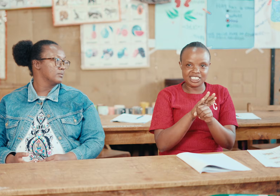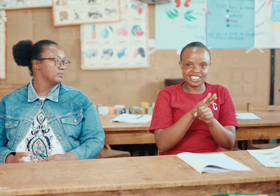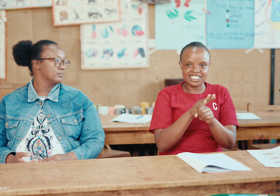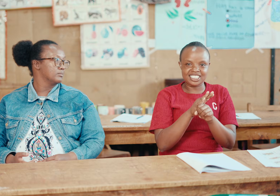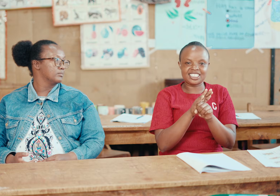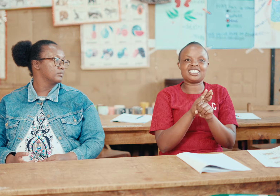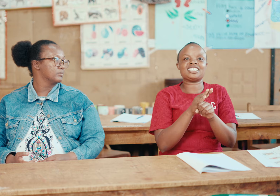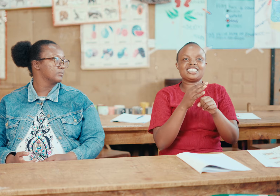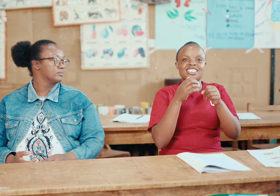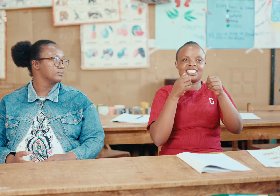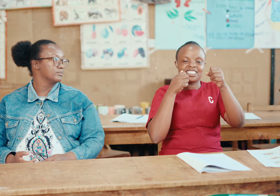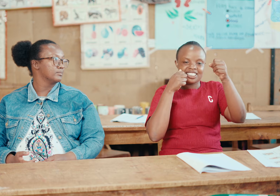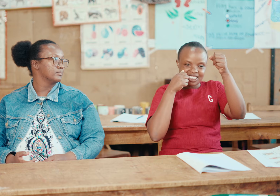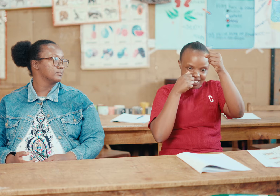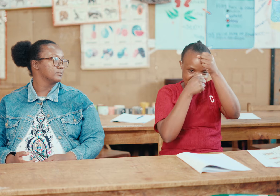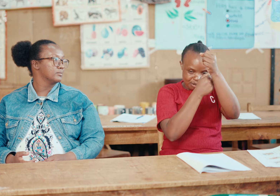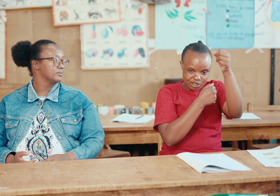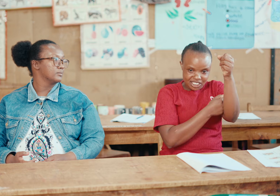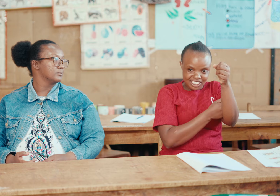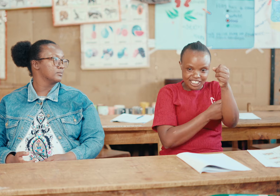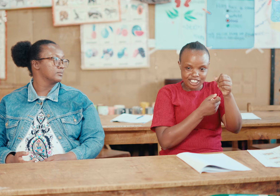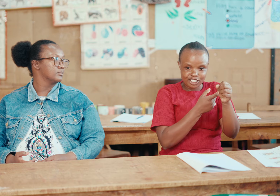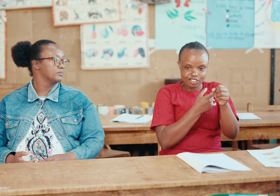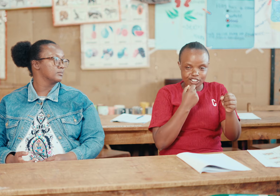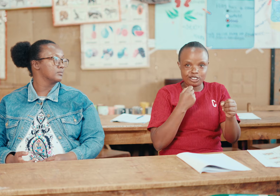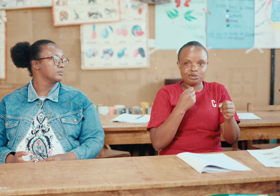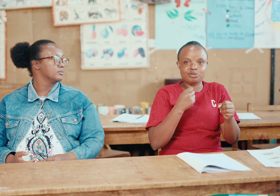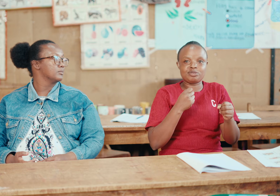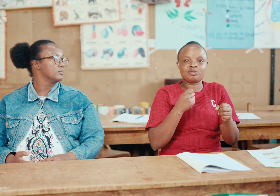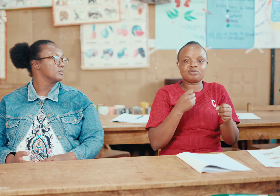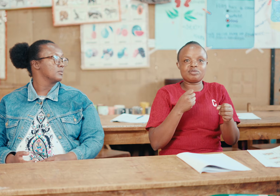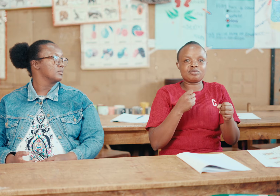It is possible that they can receive a lot of support